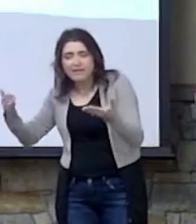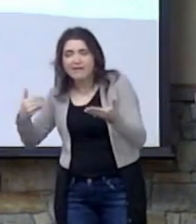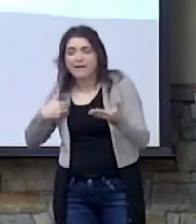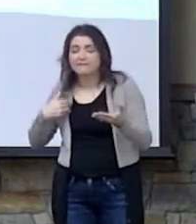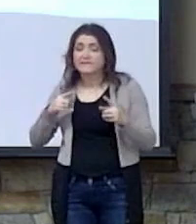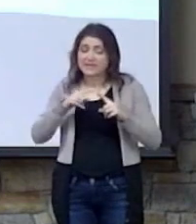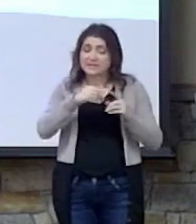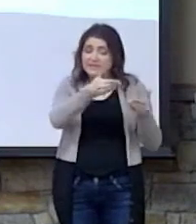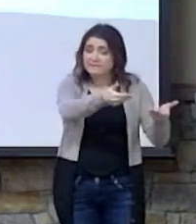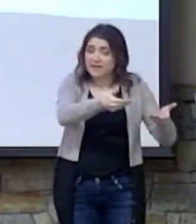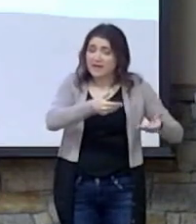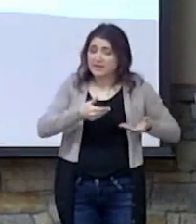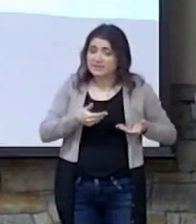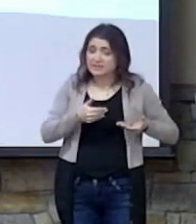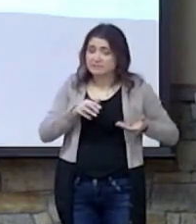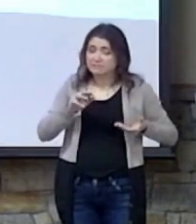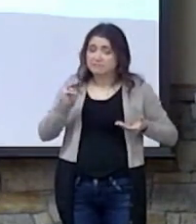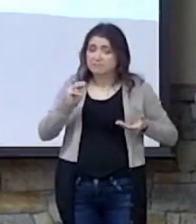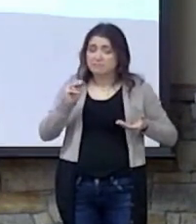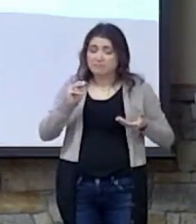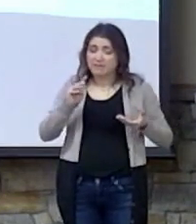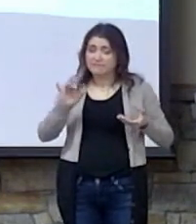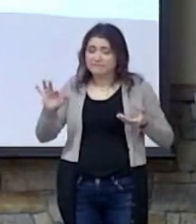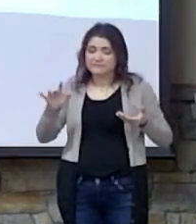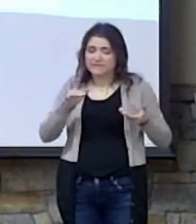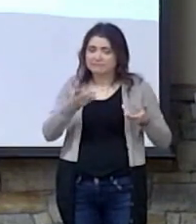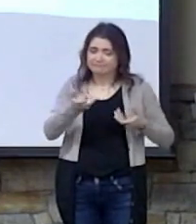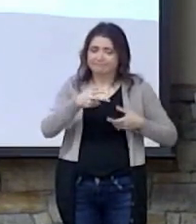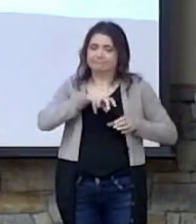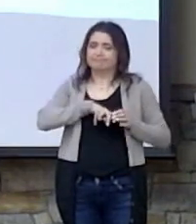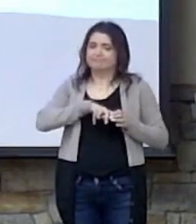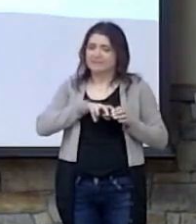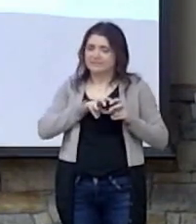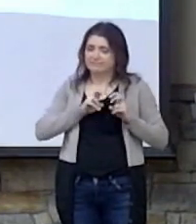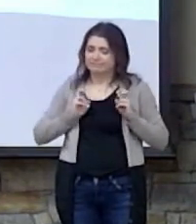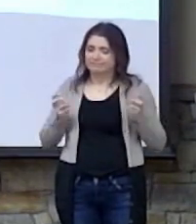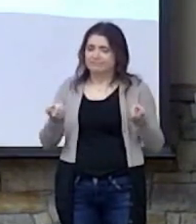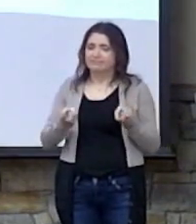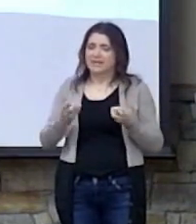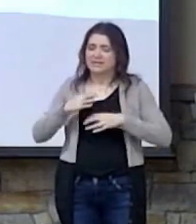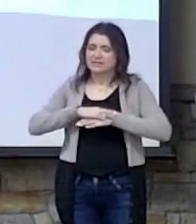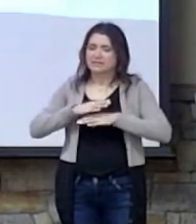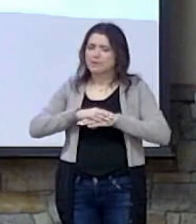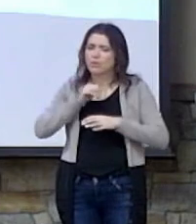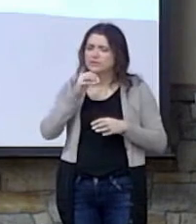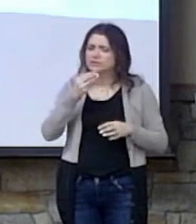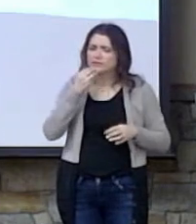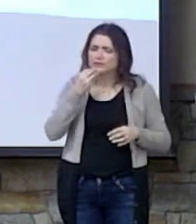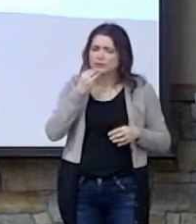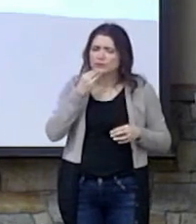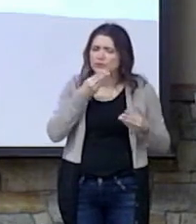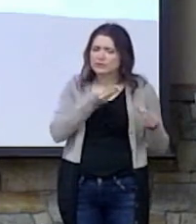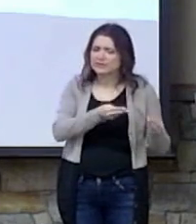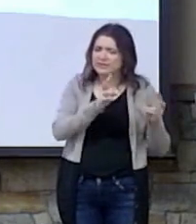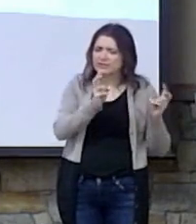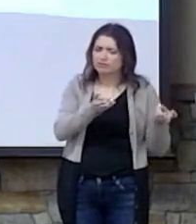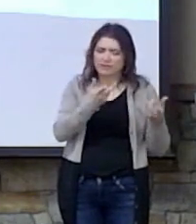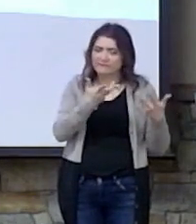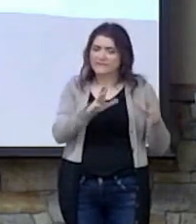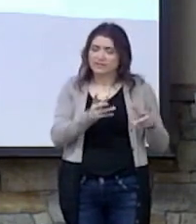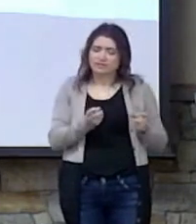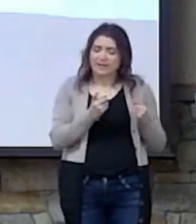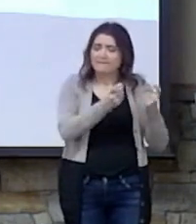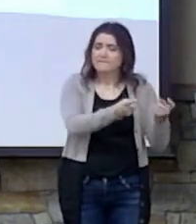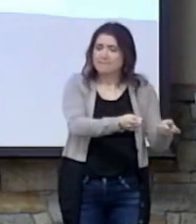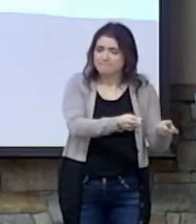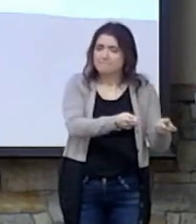have a seat at the table. He didn't have to do that. You see, it wasn't a food issue. He'd already given him food through the land and providing